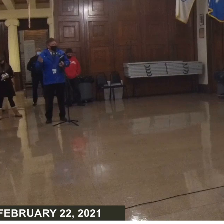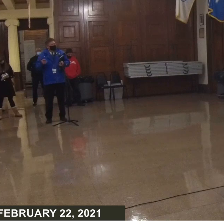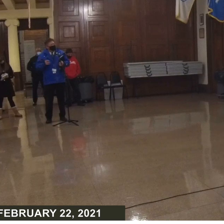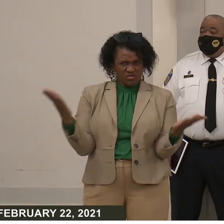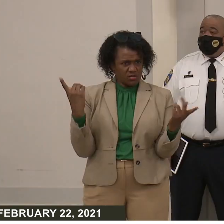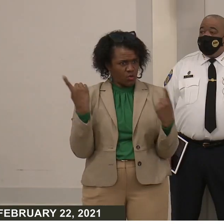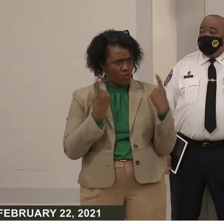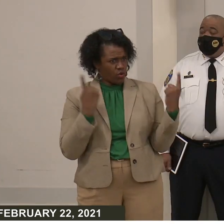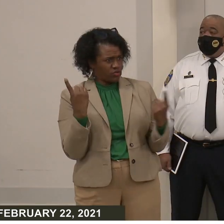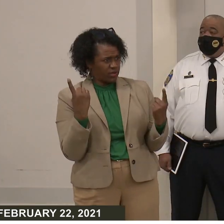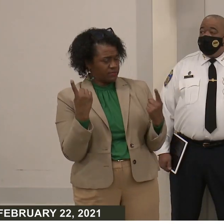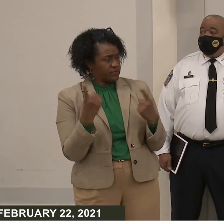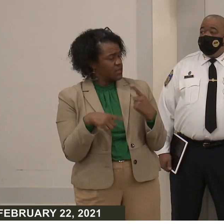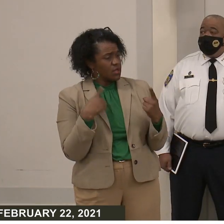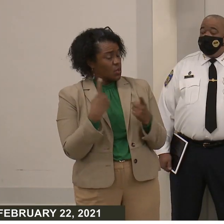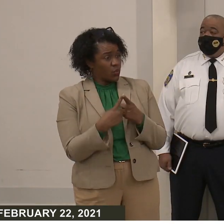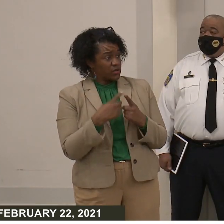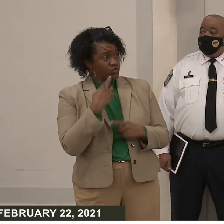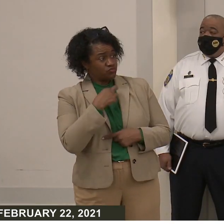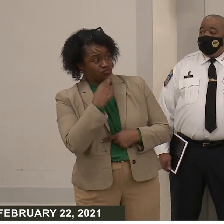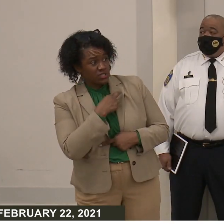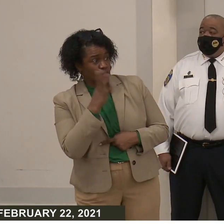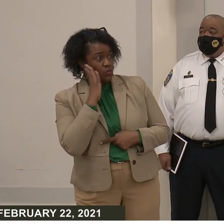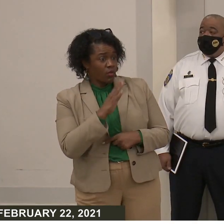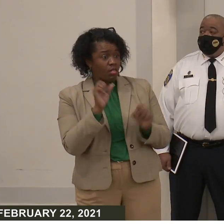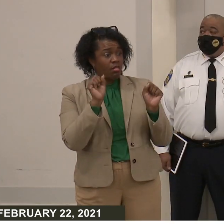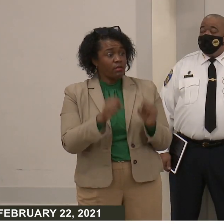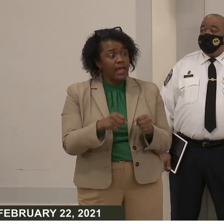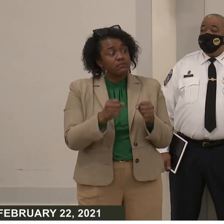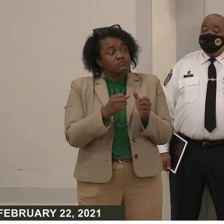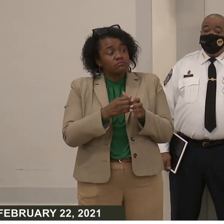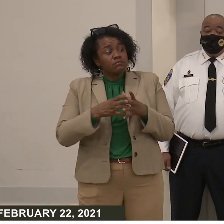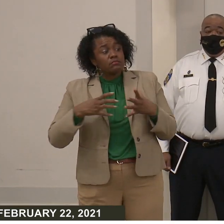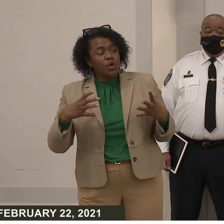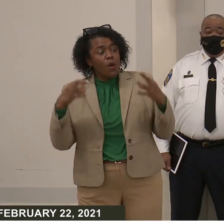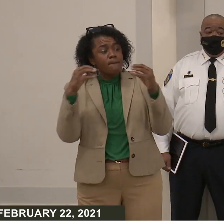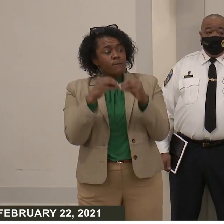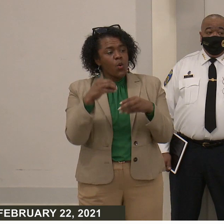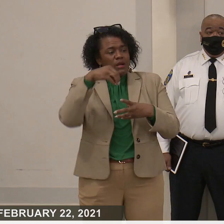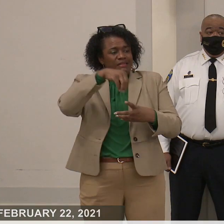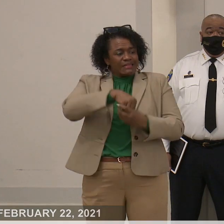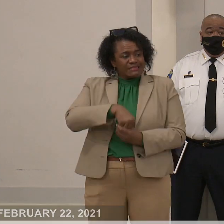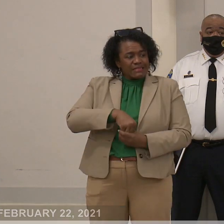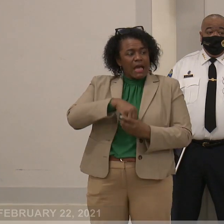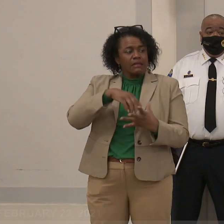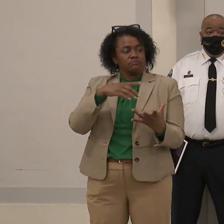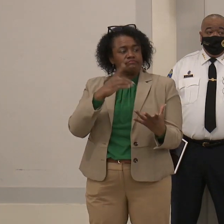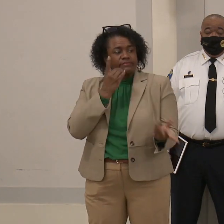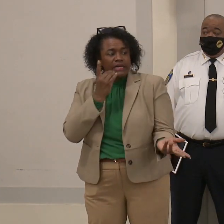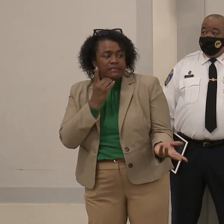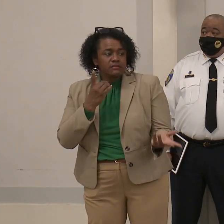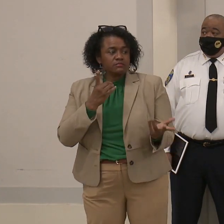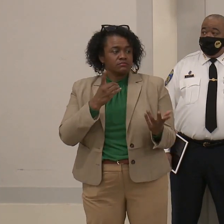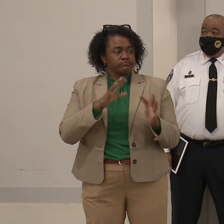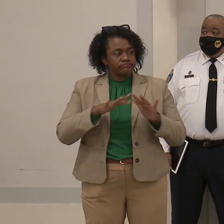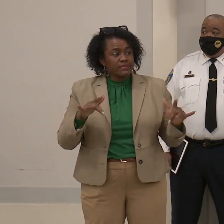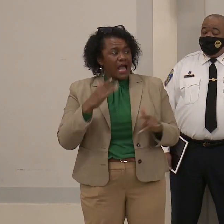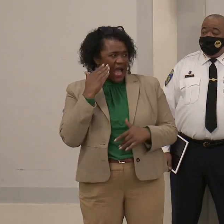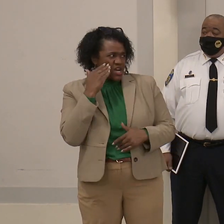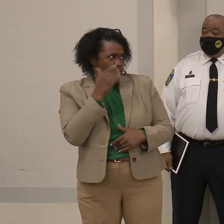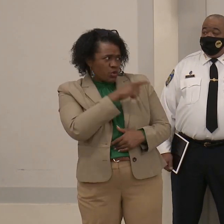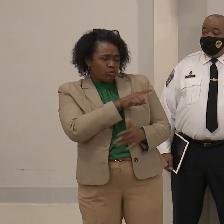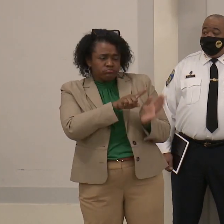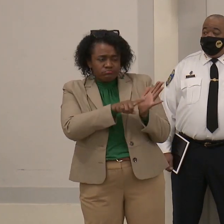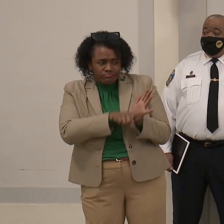wondering, when, say, the restaurants would be able to expand a little bit more with inside dining, et cetera, I know you look at the science and your